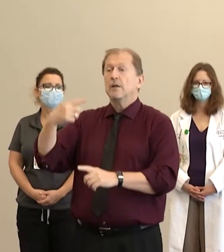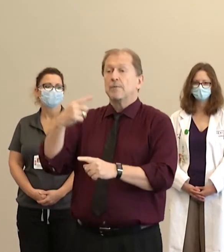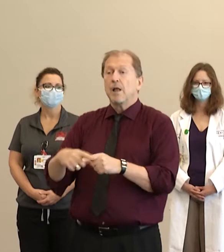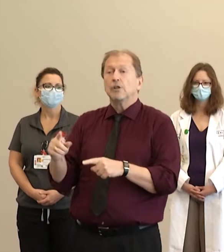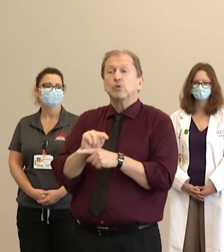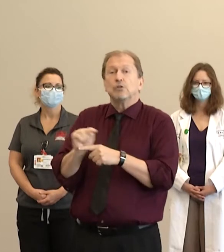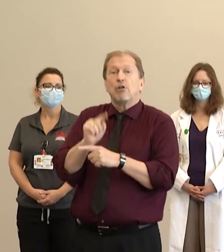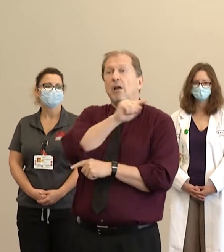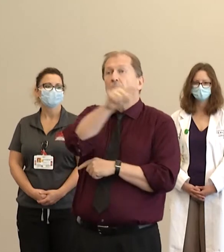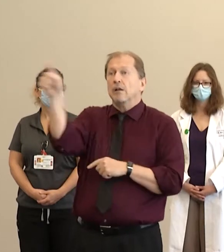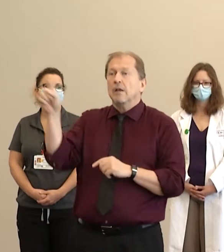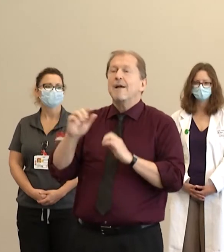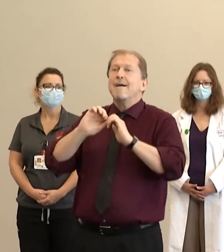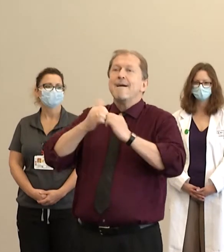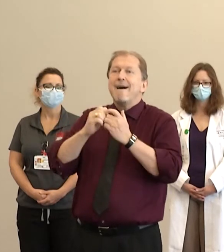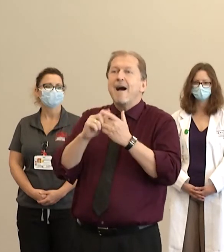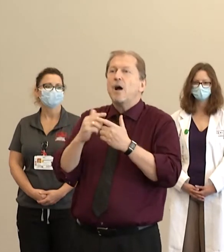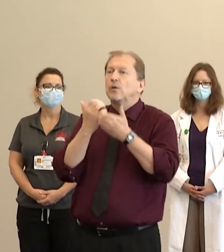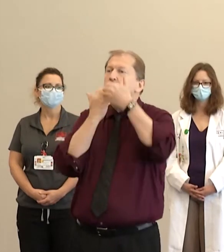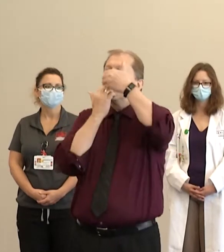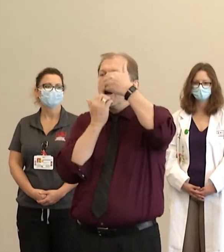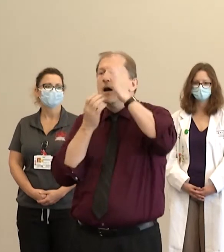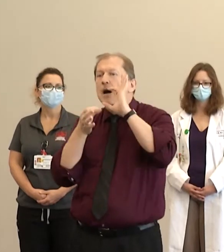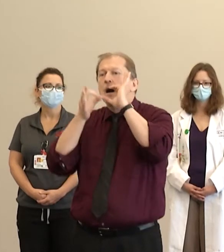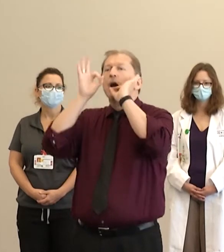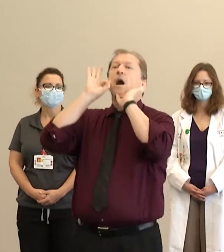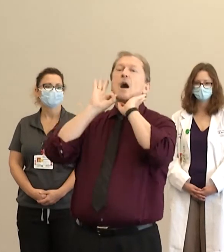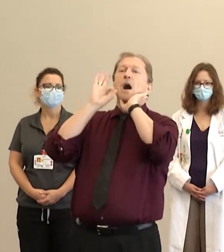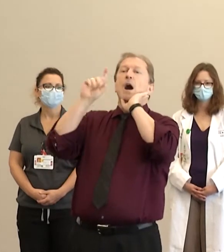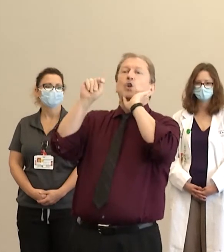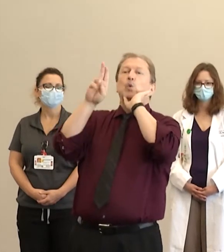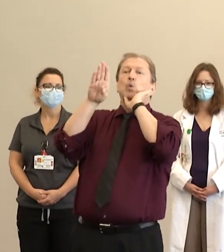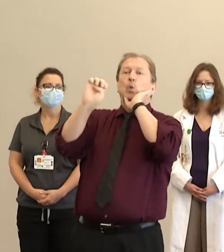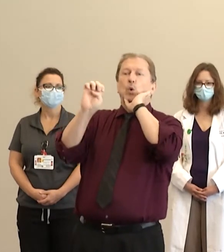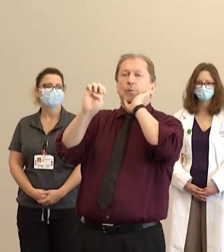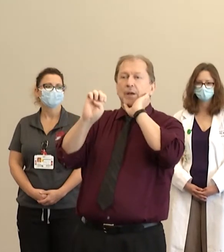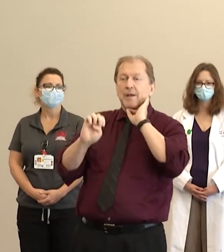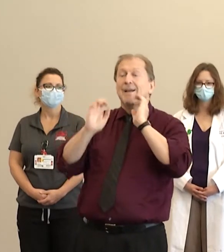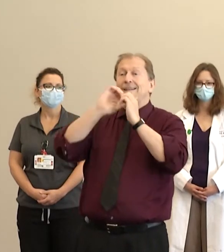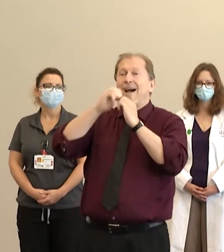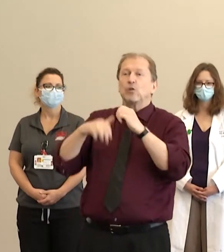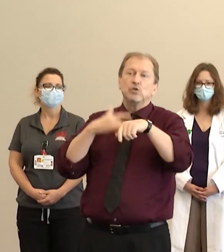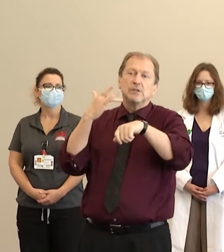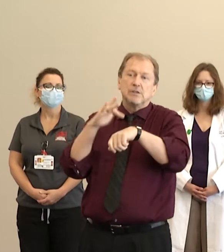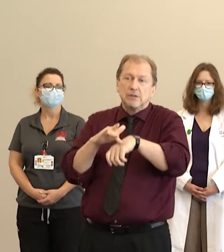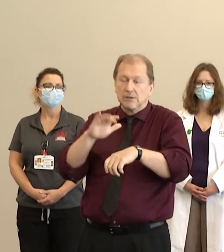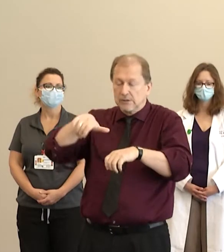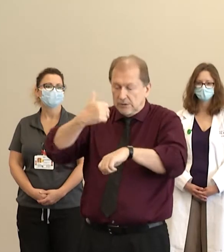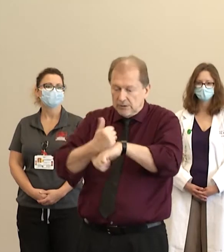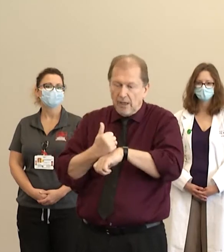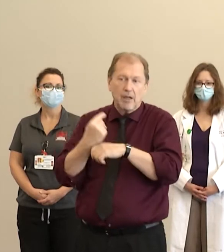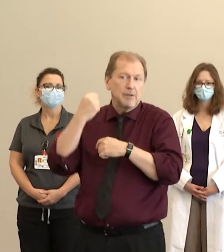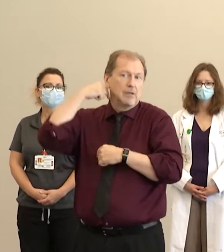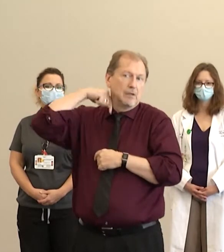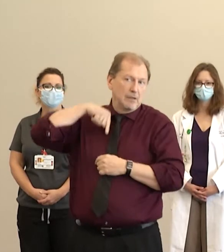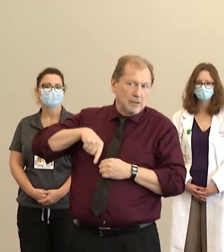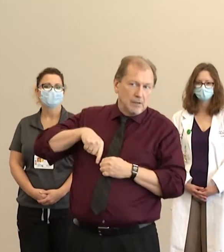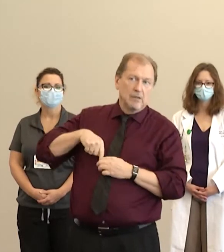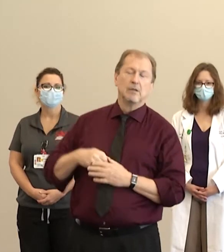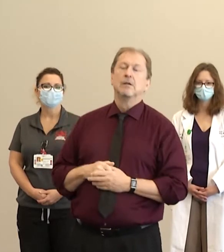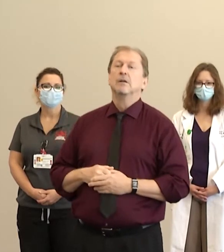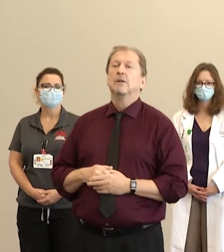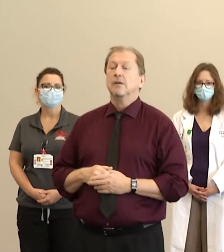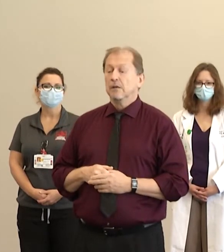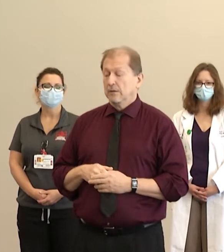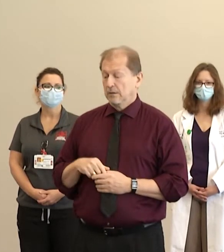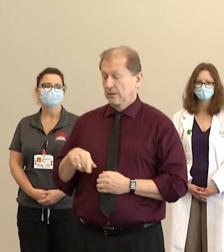in skills such as intubation and placement of central lines. These clinicians do not typically see critically ill patients,